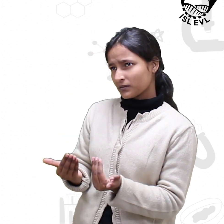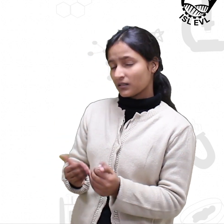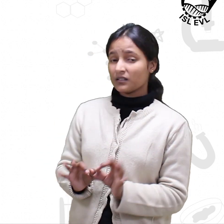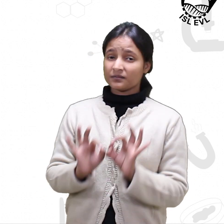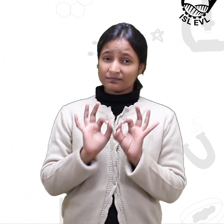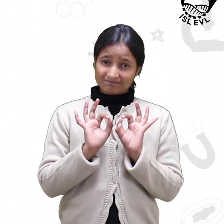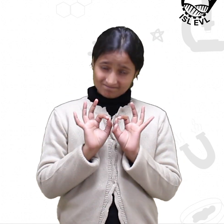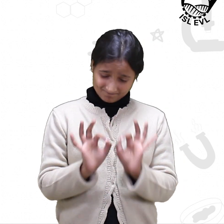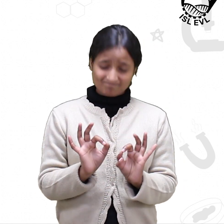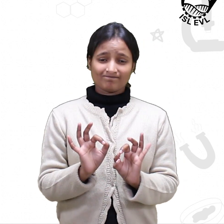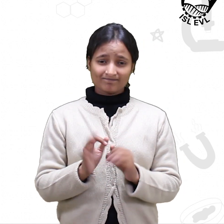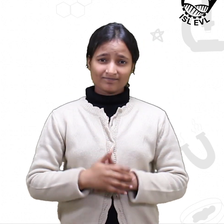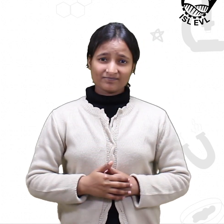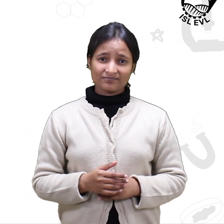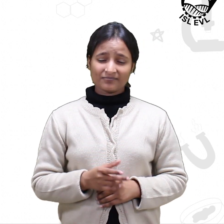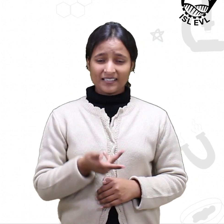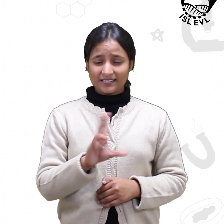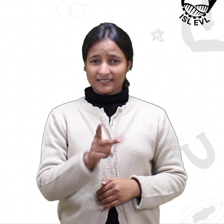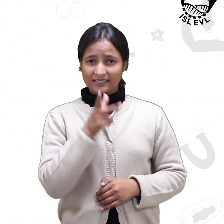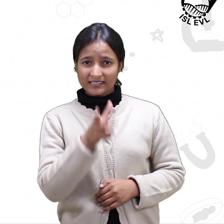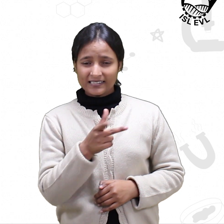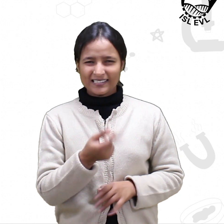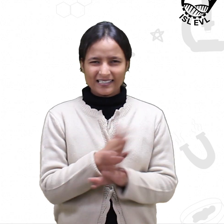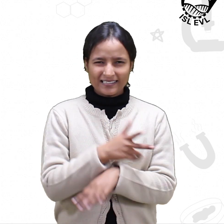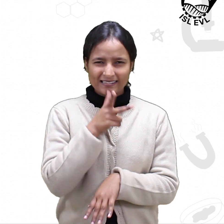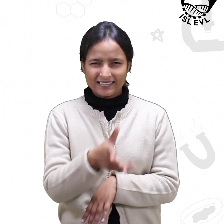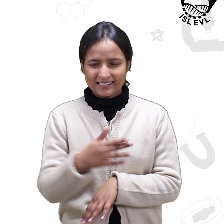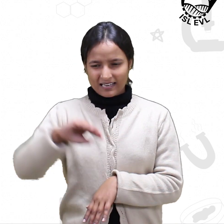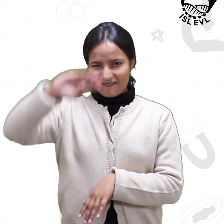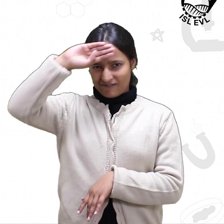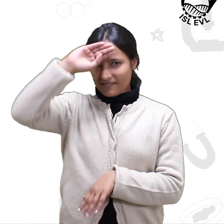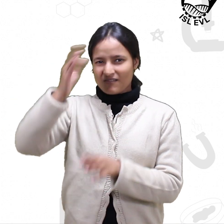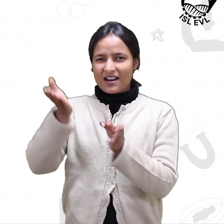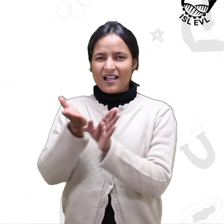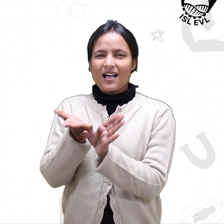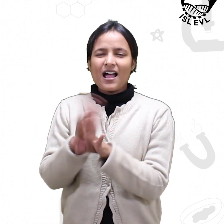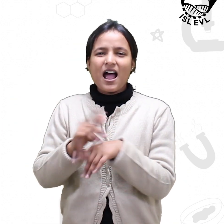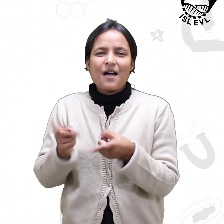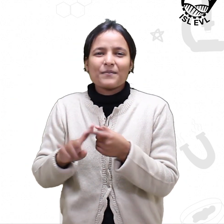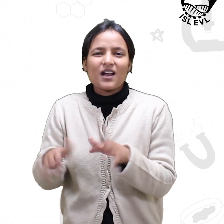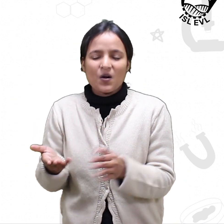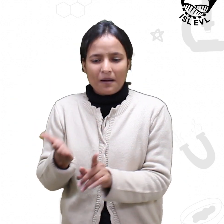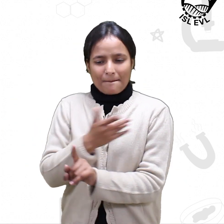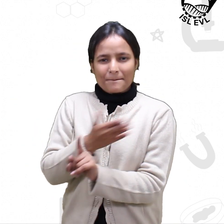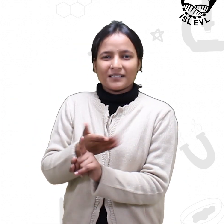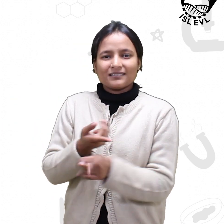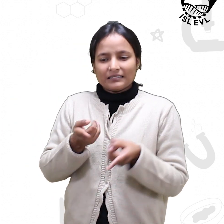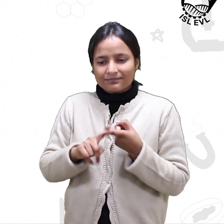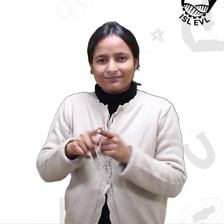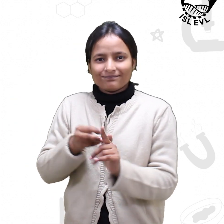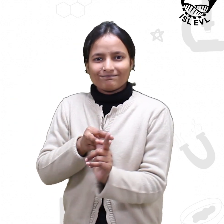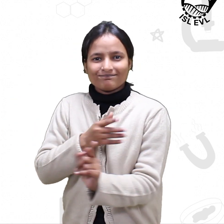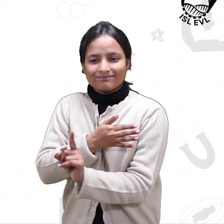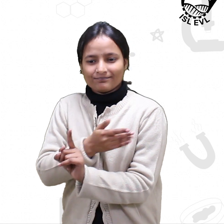prevent paralysis? Yeah, again, like I said, paralysis is the end result, like fever. Is there a way to